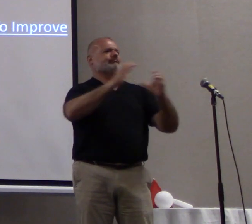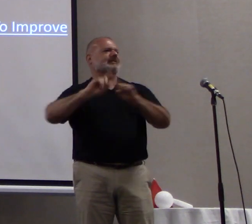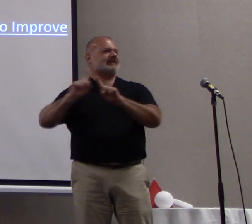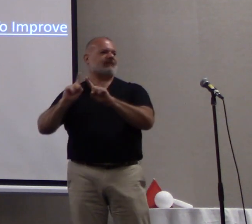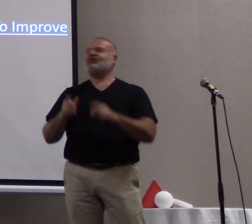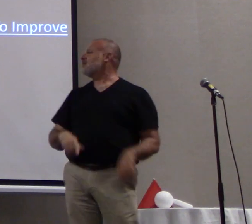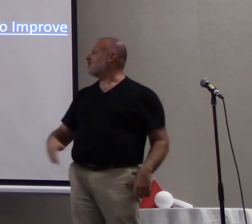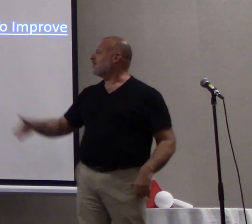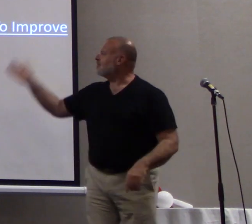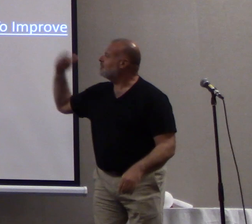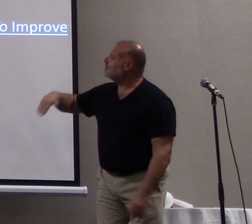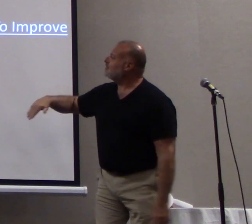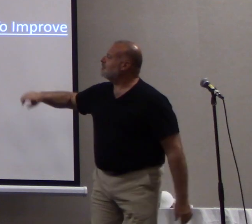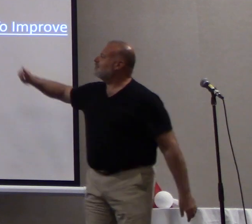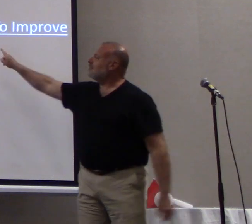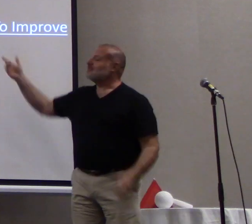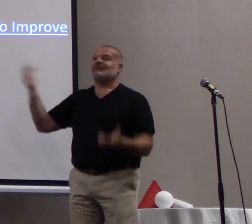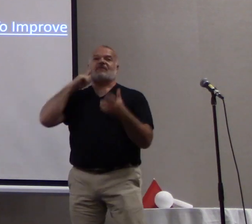who won, that sort of thing.